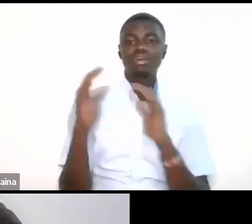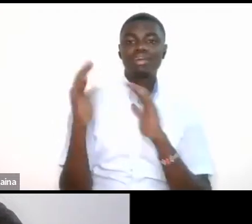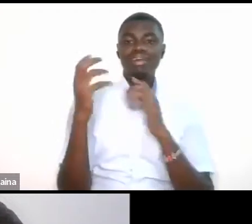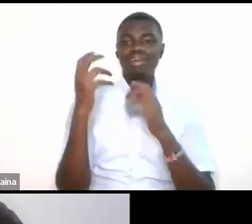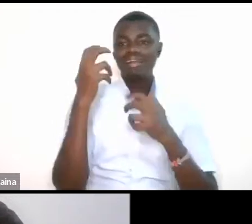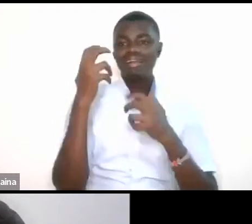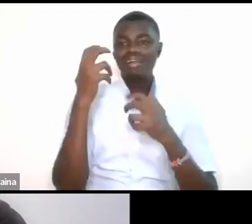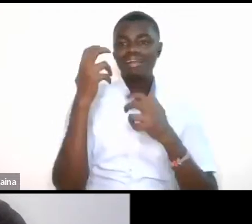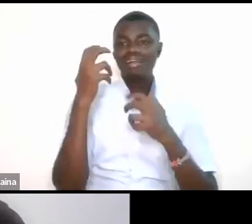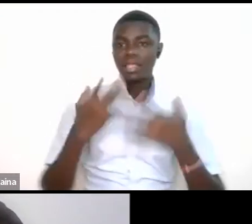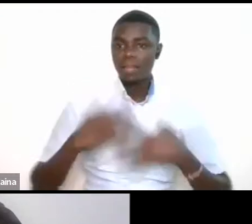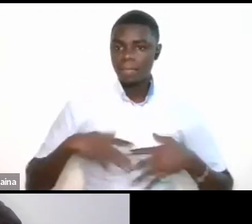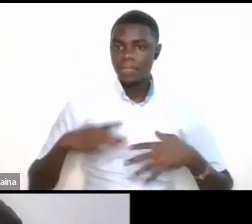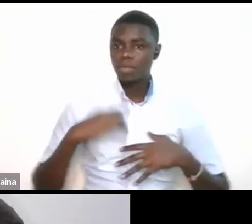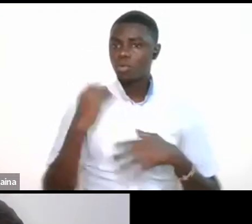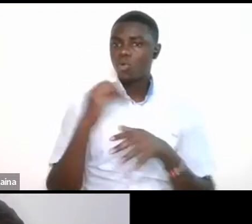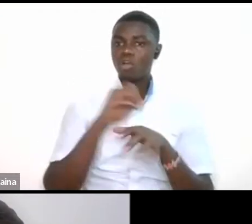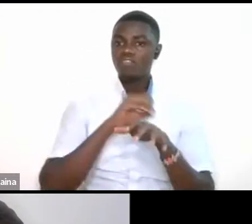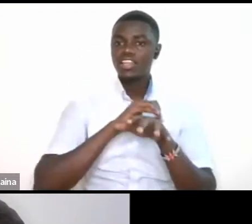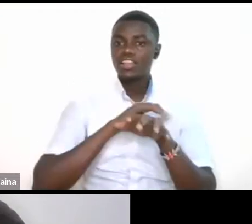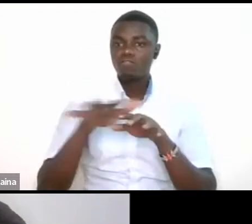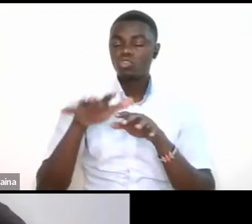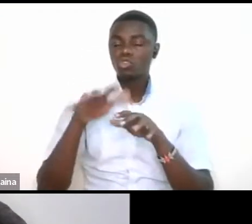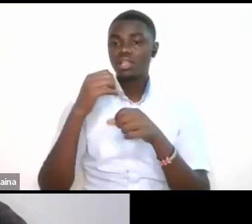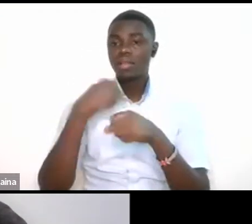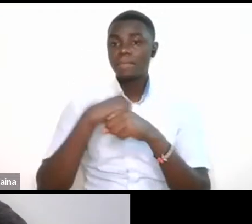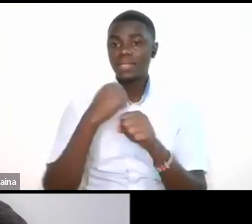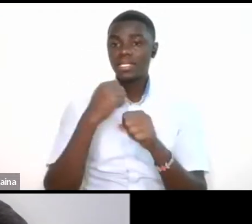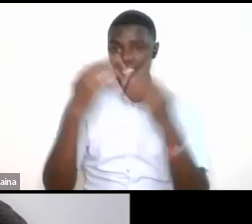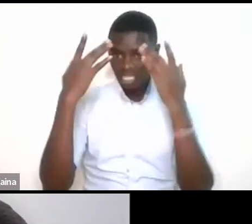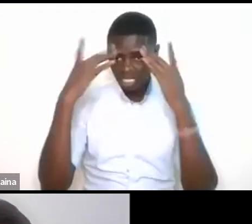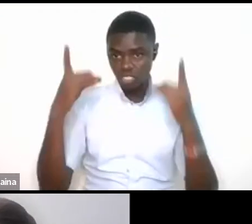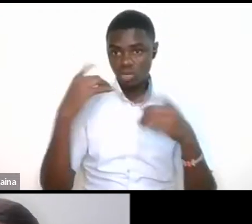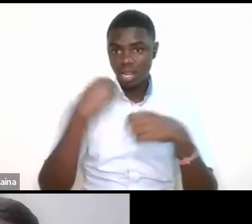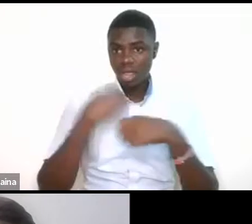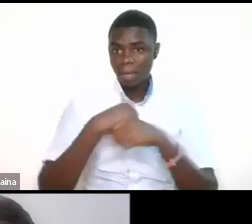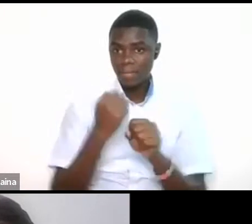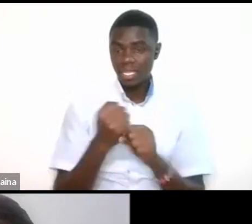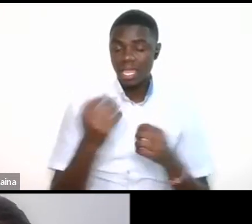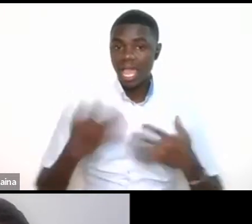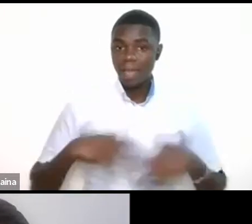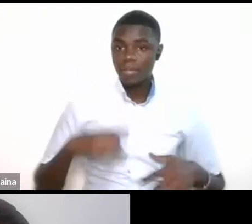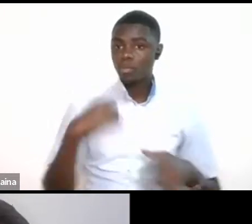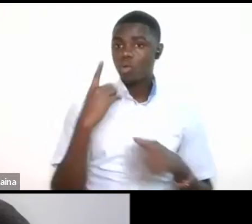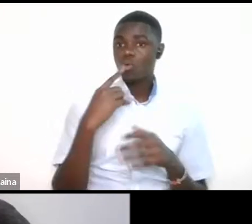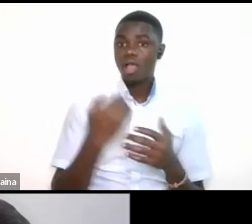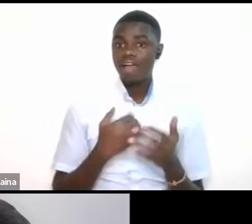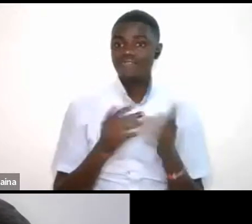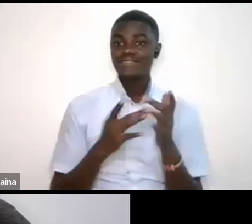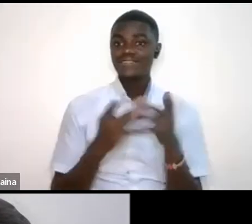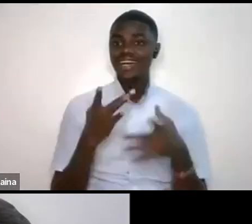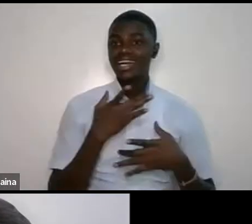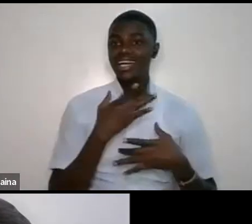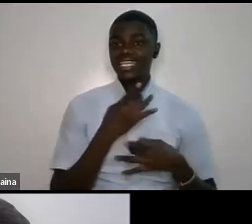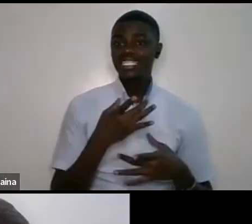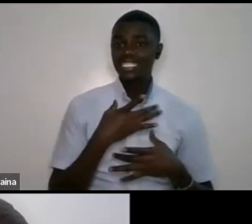those decision-making processes are people who have a vested interest in business and accumulating wealth.